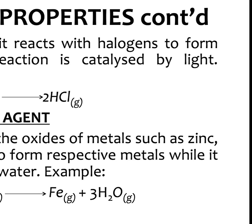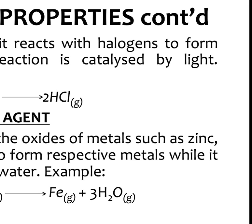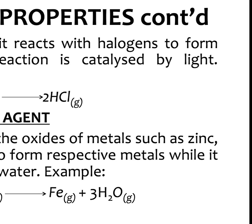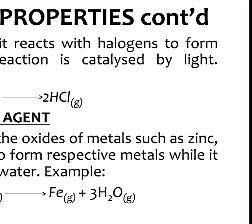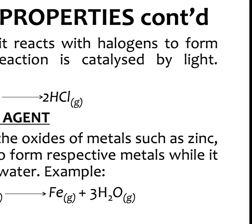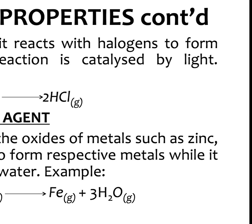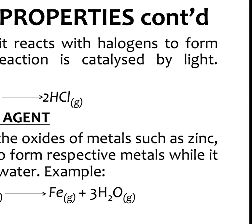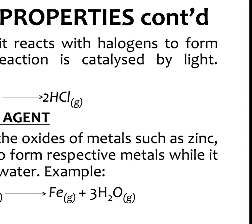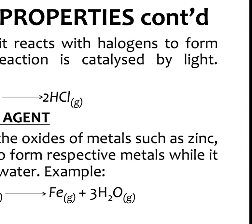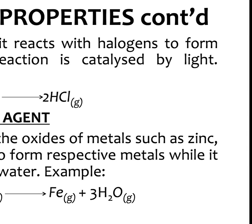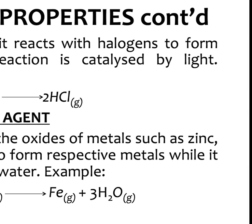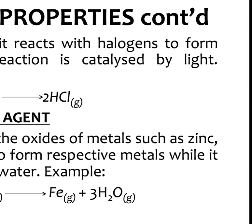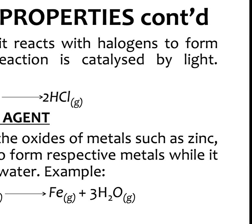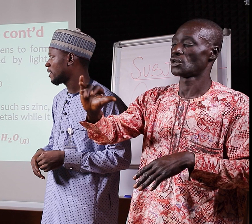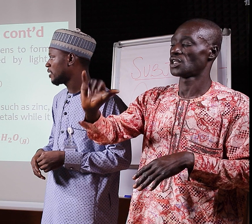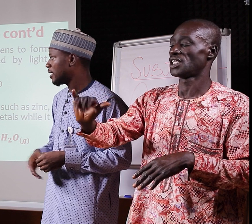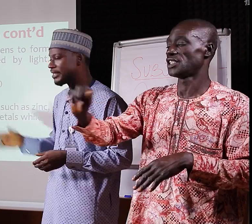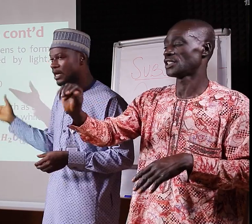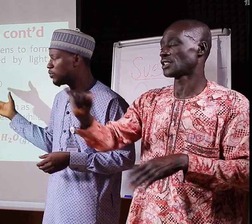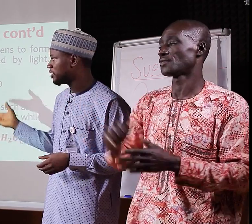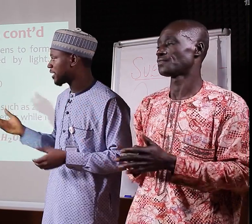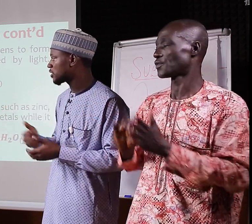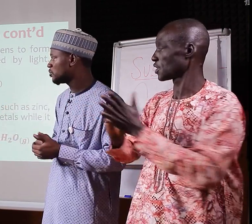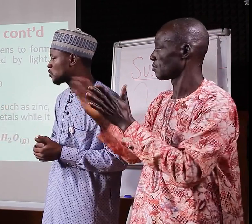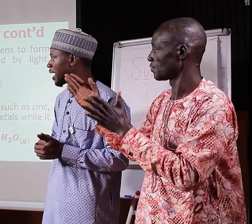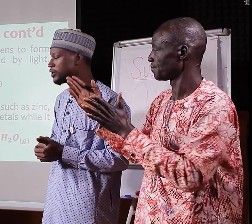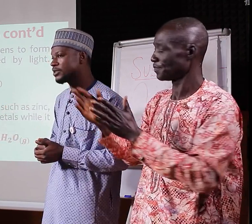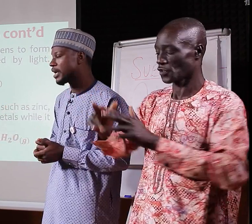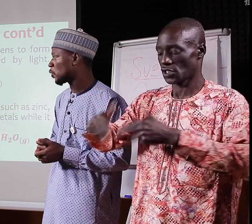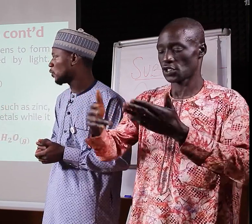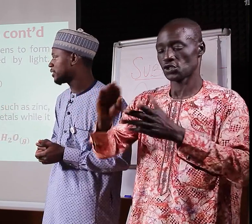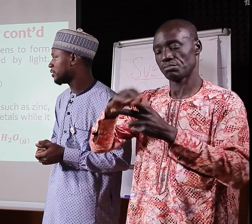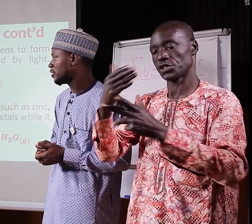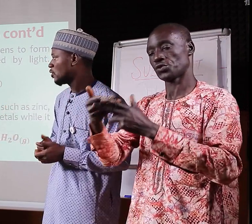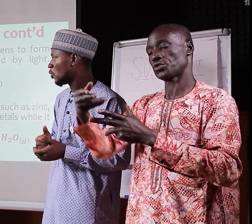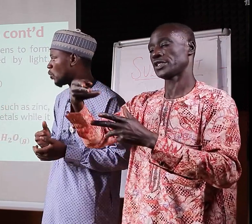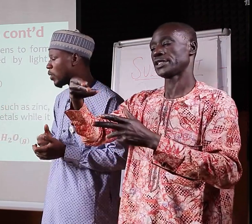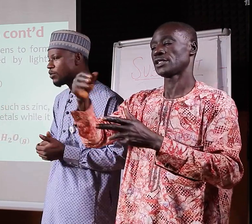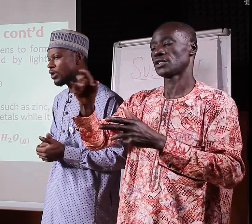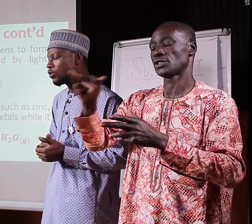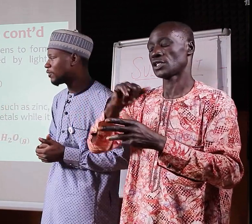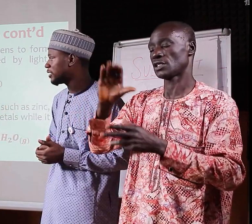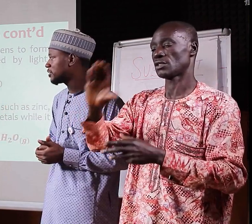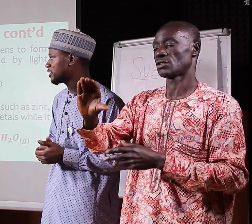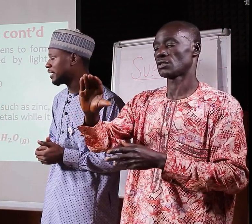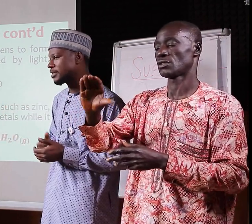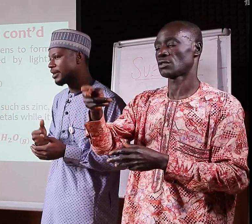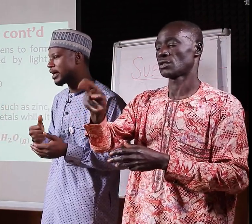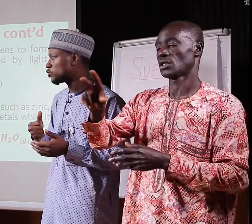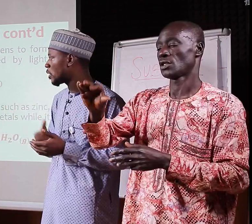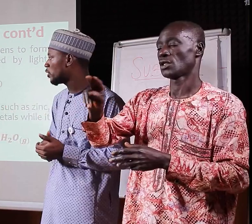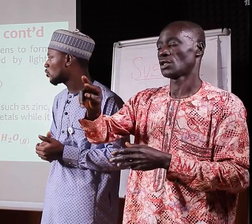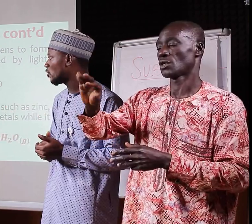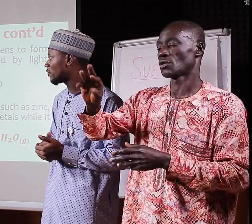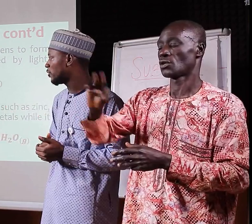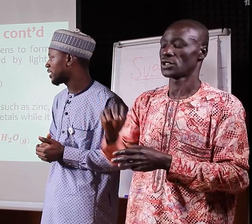or photolysis. Example is the reaction between hydrogen and chlorine. 1 molecule of hydrogen gas reacts